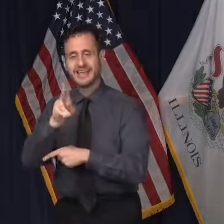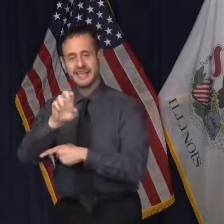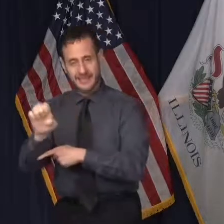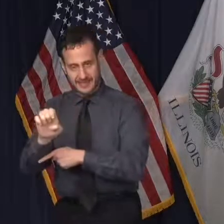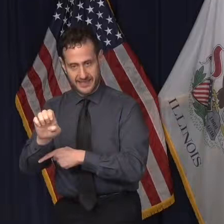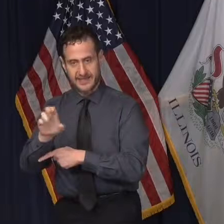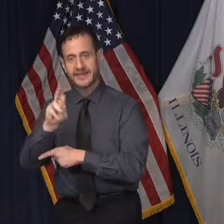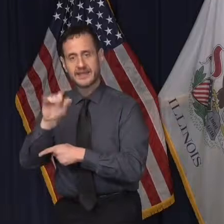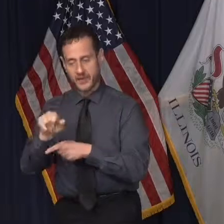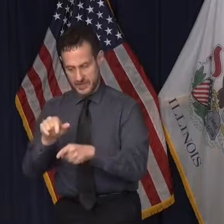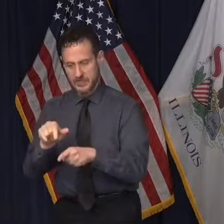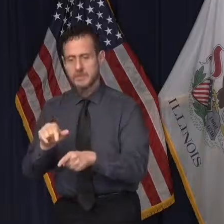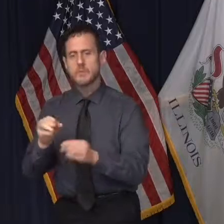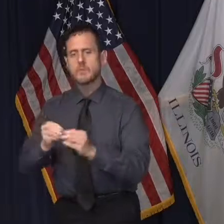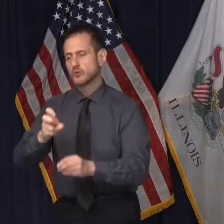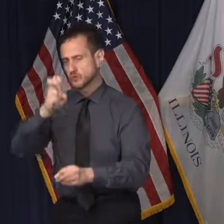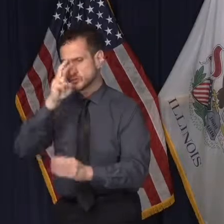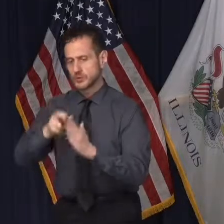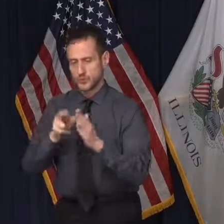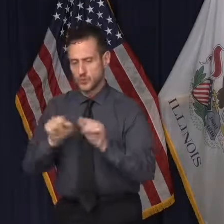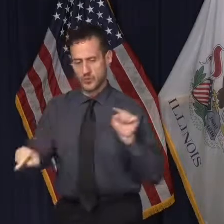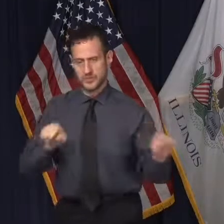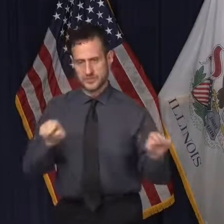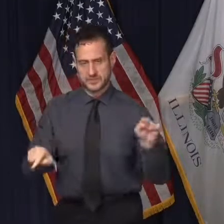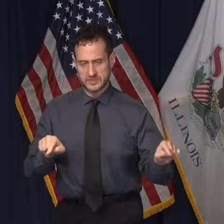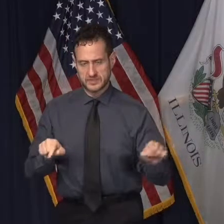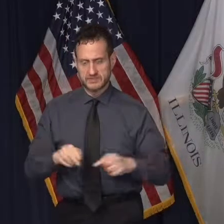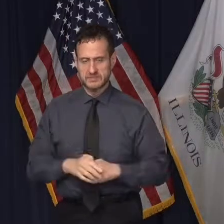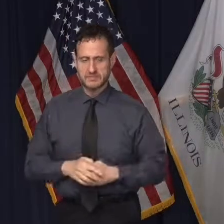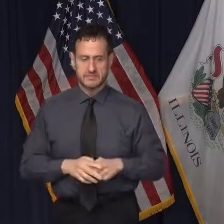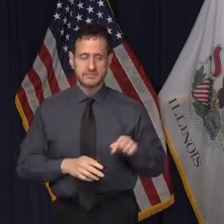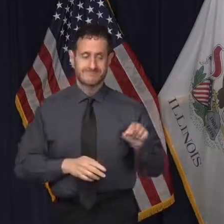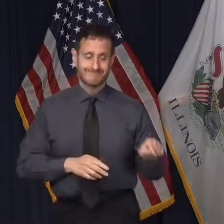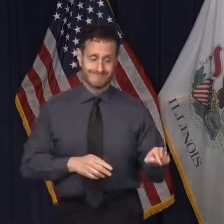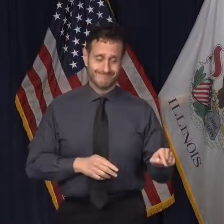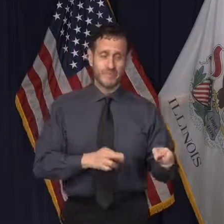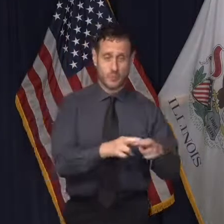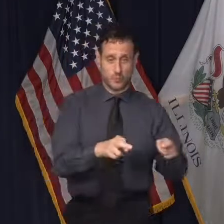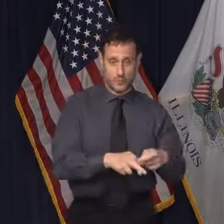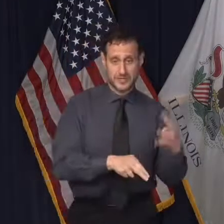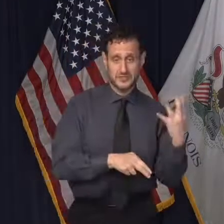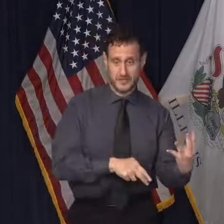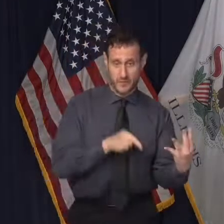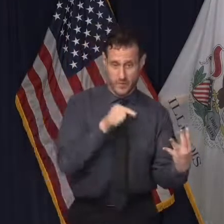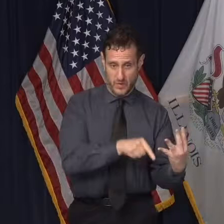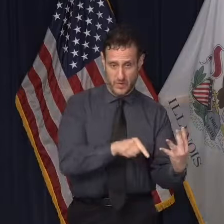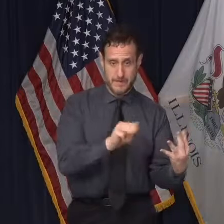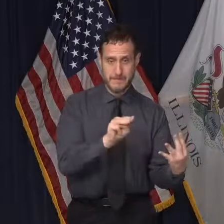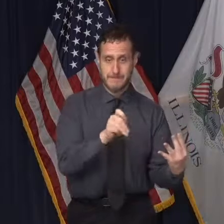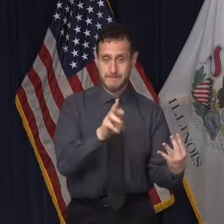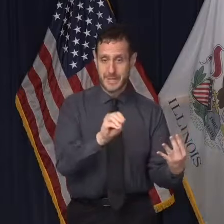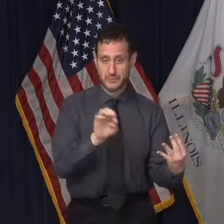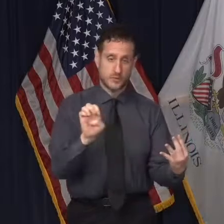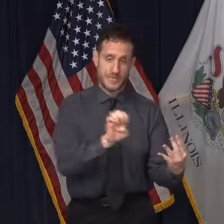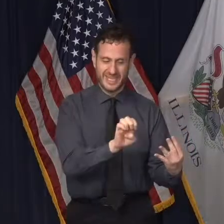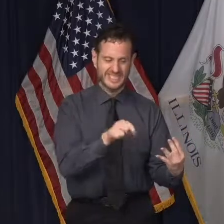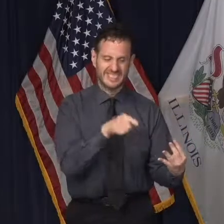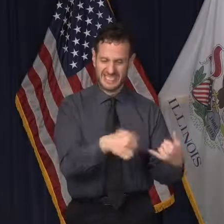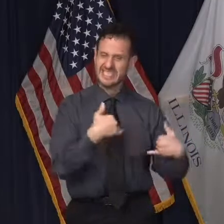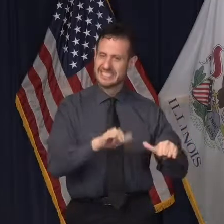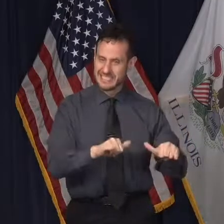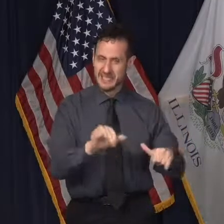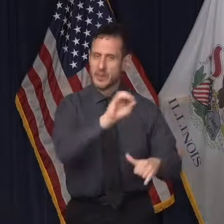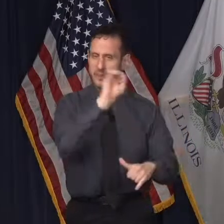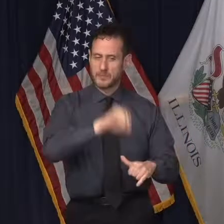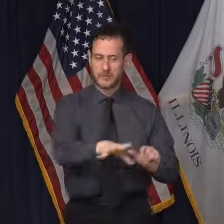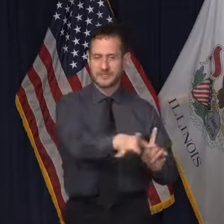stricter mitigations. While unfortunately Region 4, home to the Metro East, continues to see high